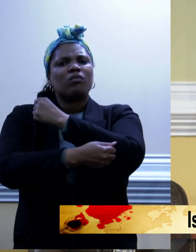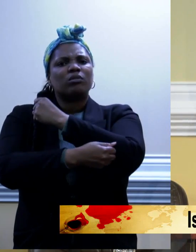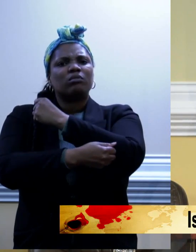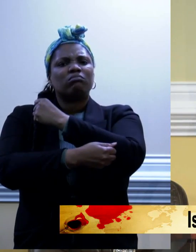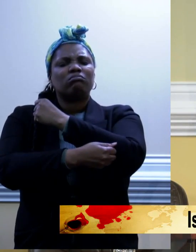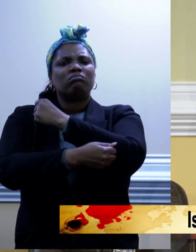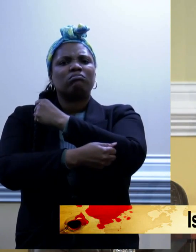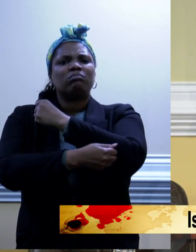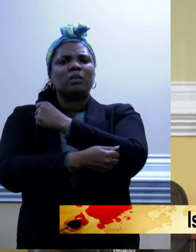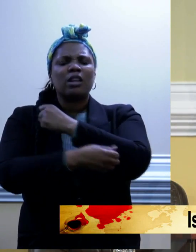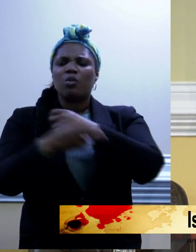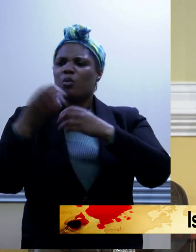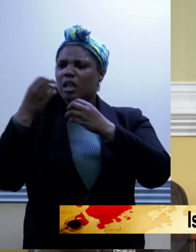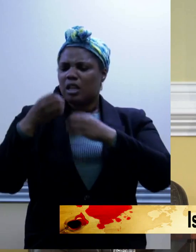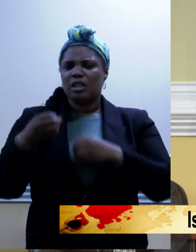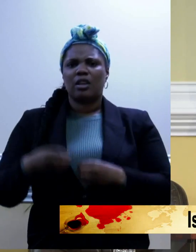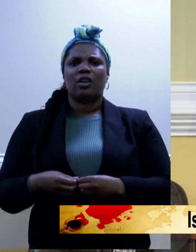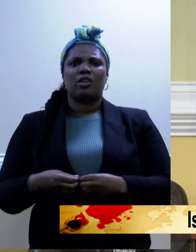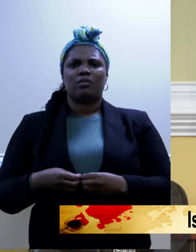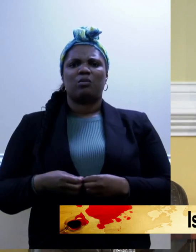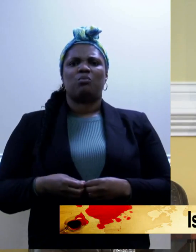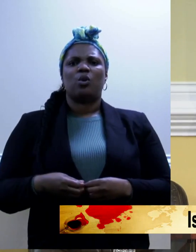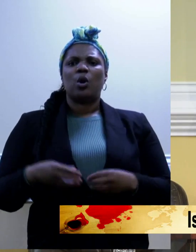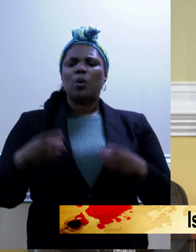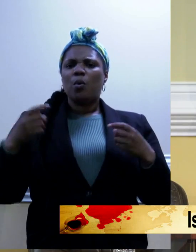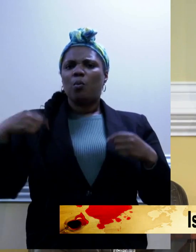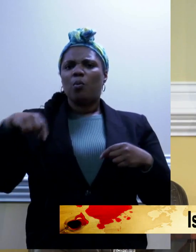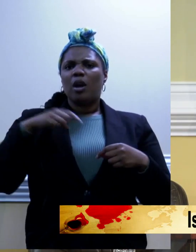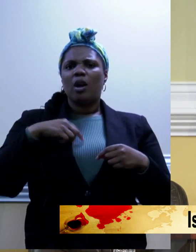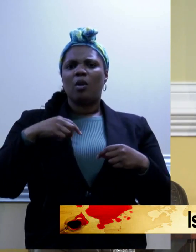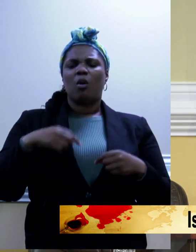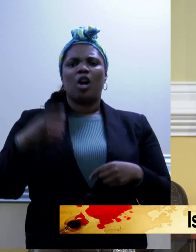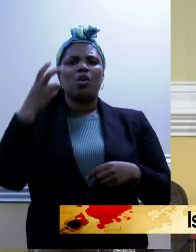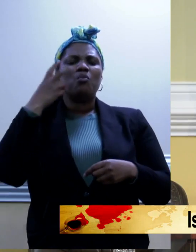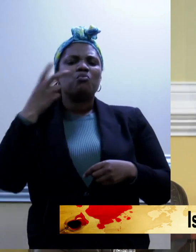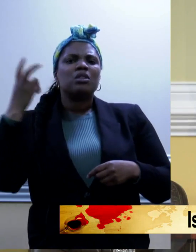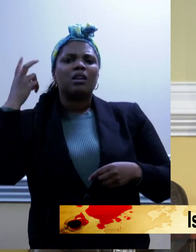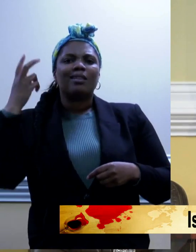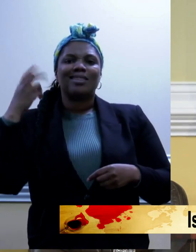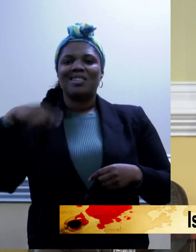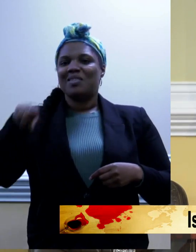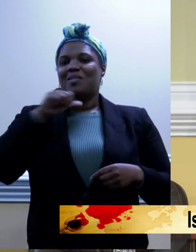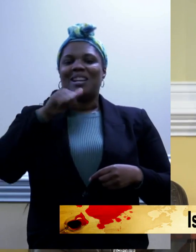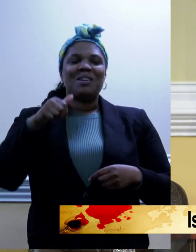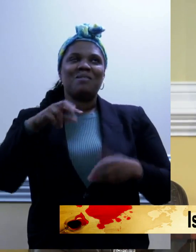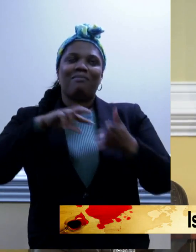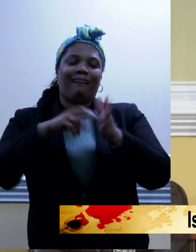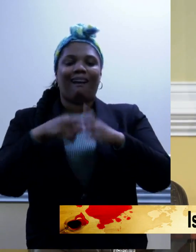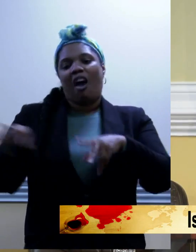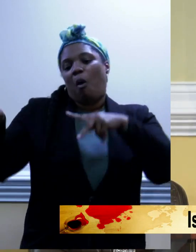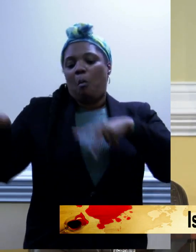It should be observant. I don't like the word celebrating, you know, because people start throwing parties and can on.